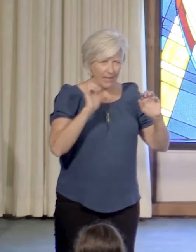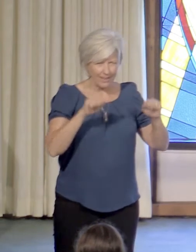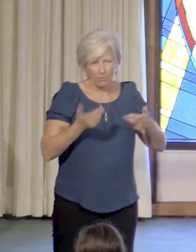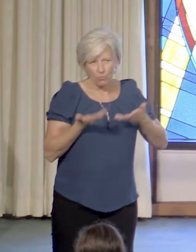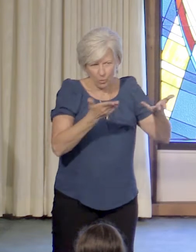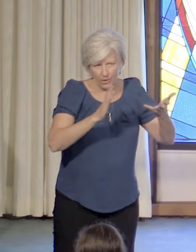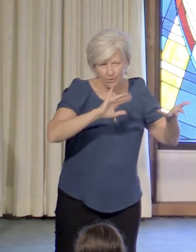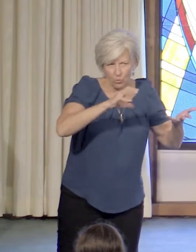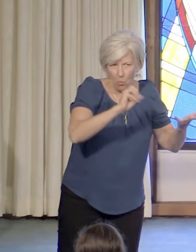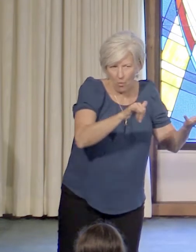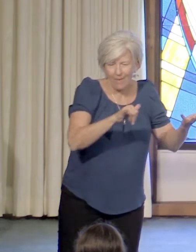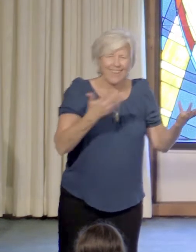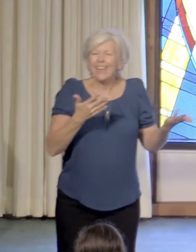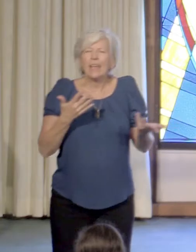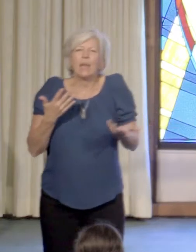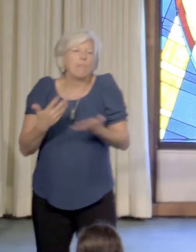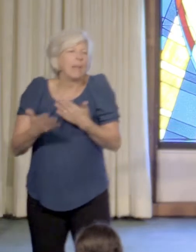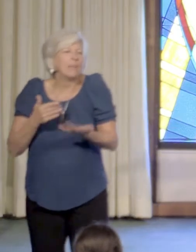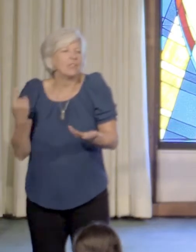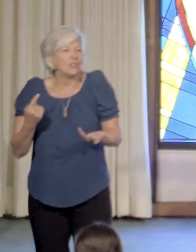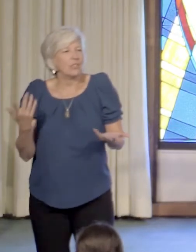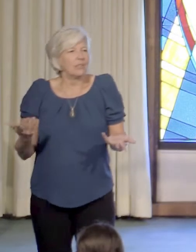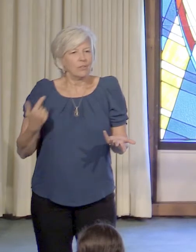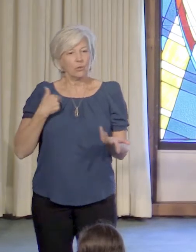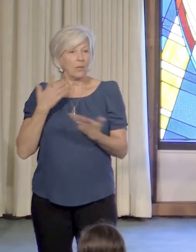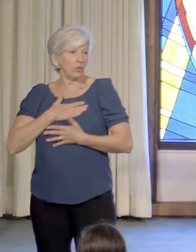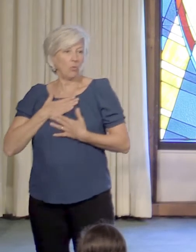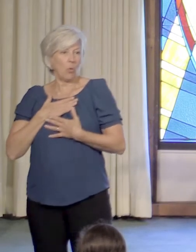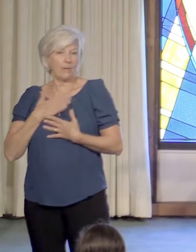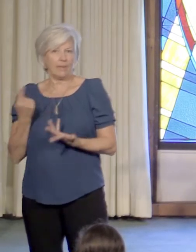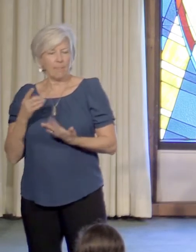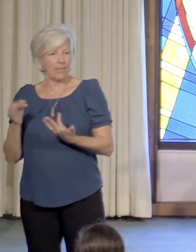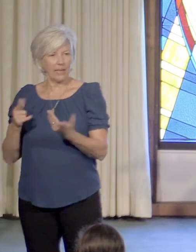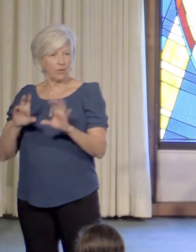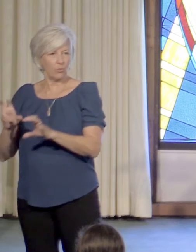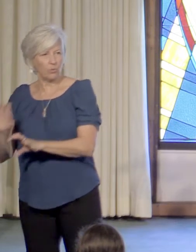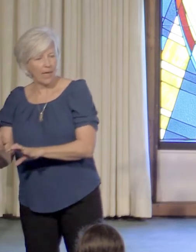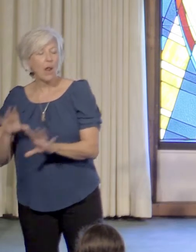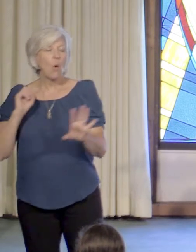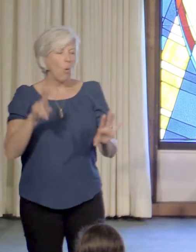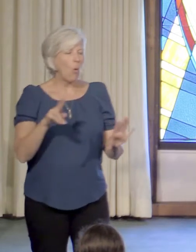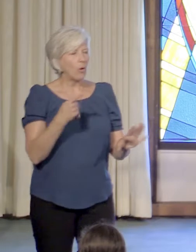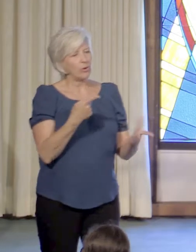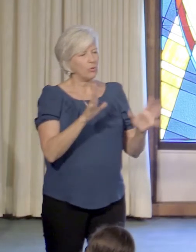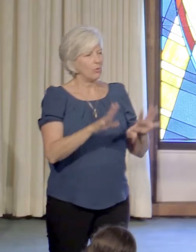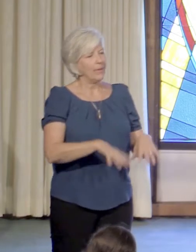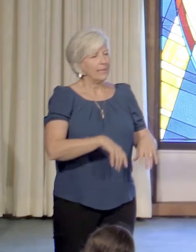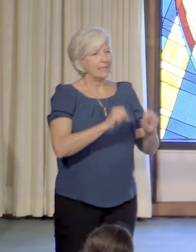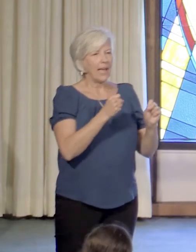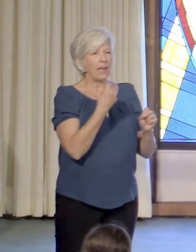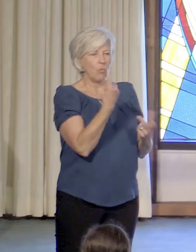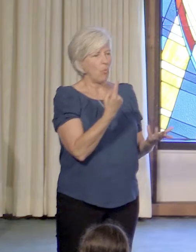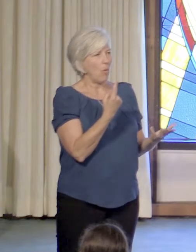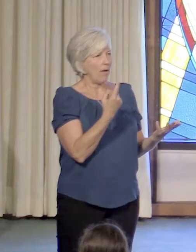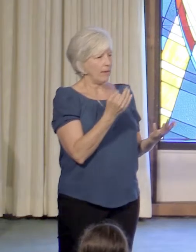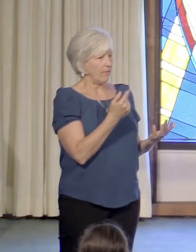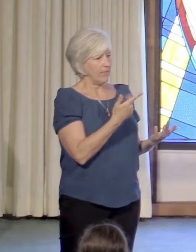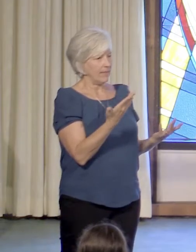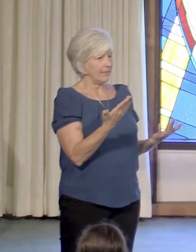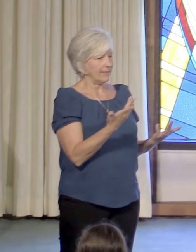really enjoy something sitting still on Sunday morning, or you take one of these disciplines like prayer or meditation home